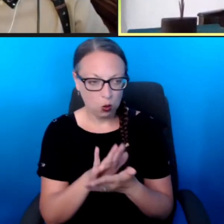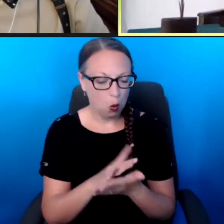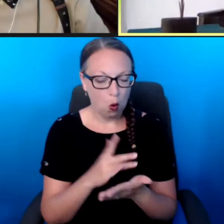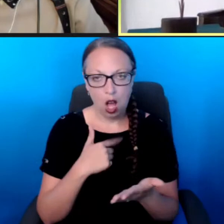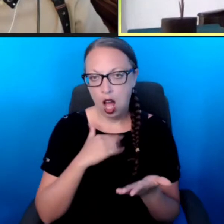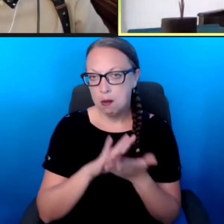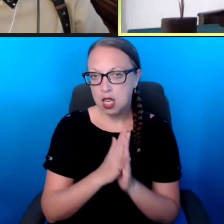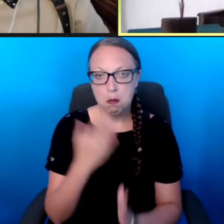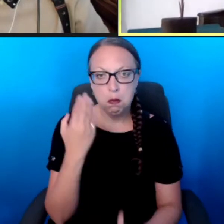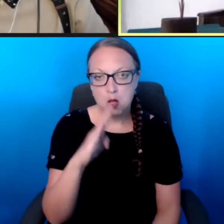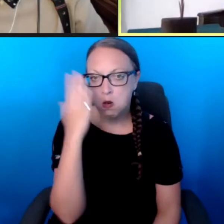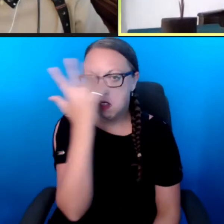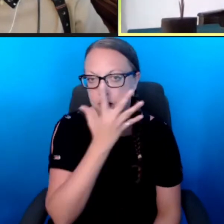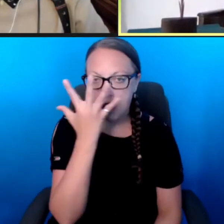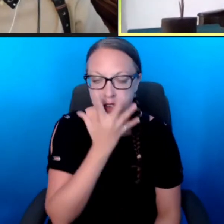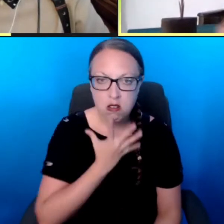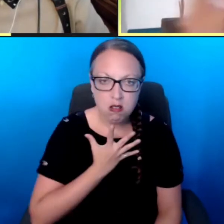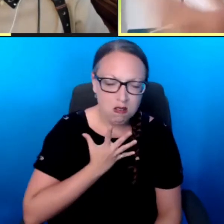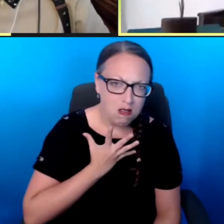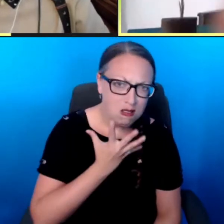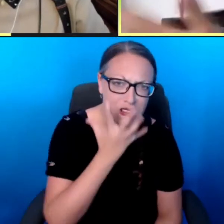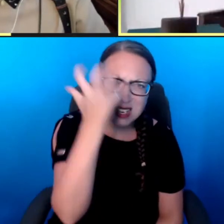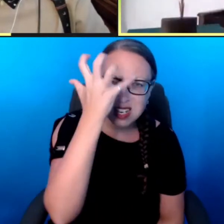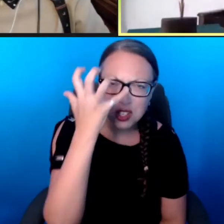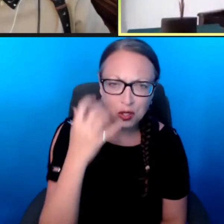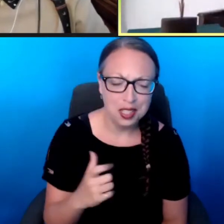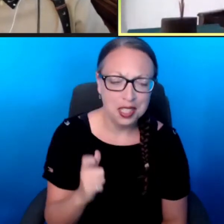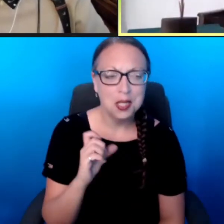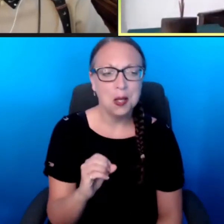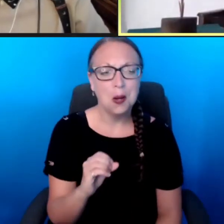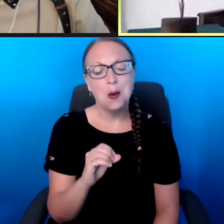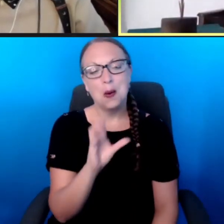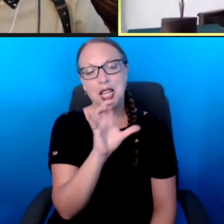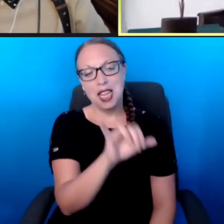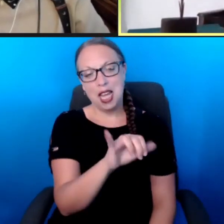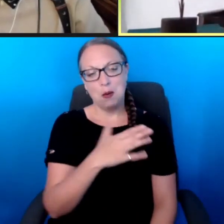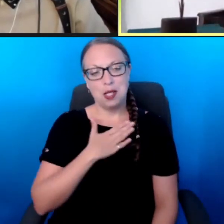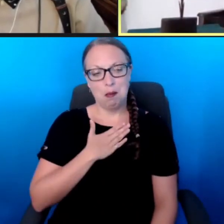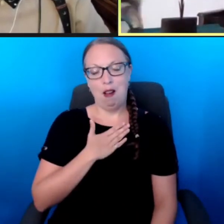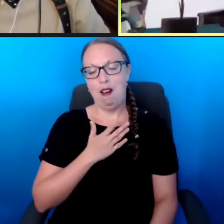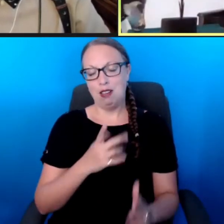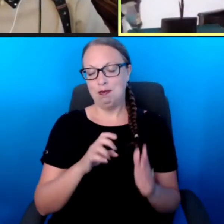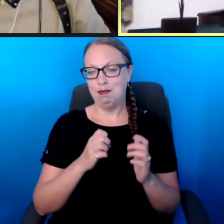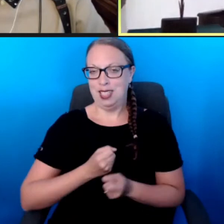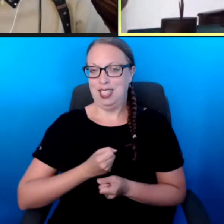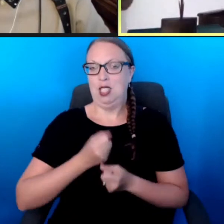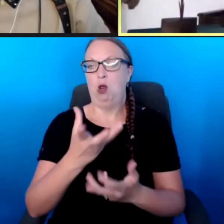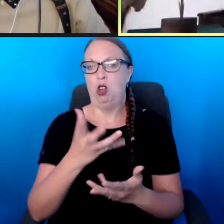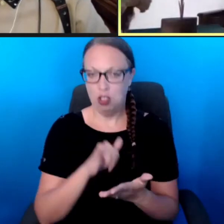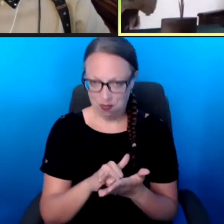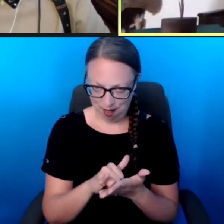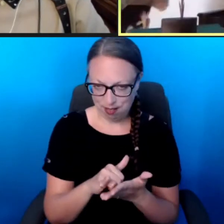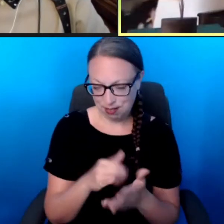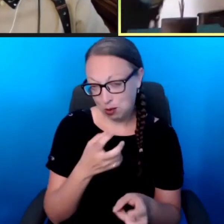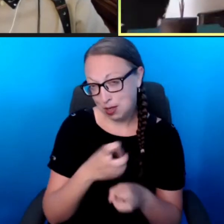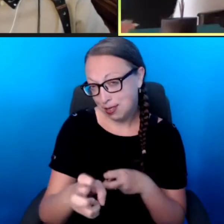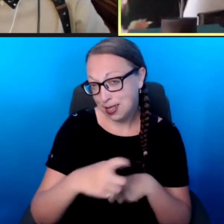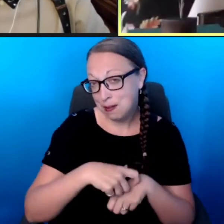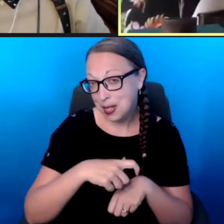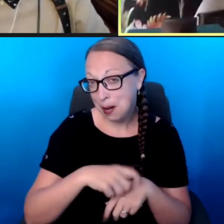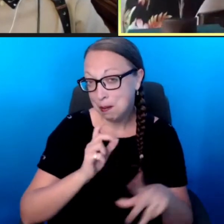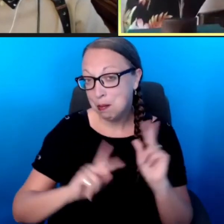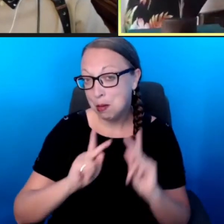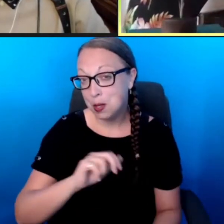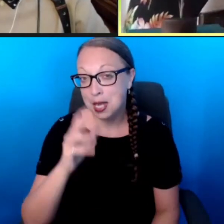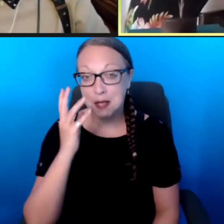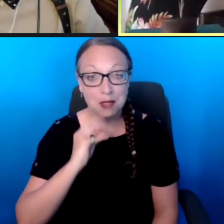face. He got mad. Everybody got mad. Yeah. And we used to really, it's a hard thing. And I think people that go through